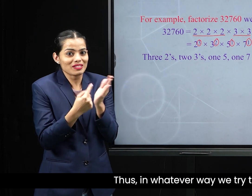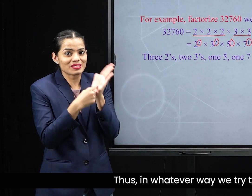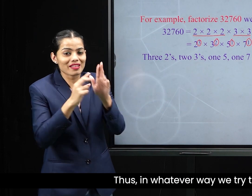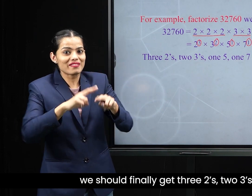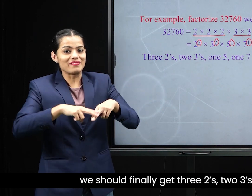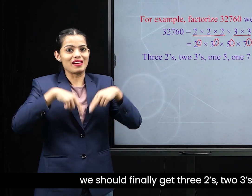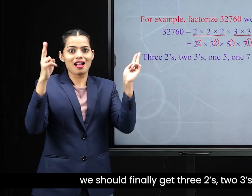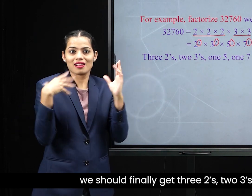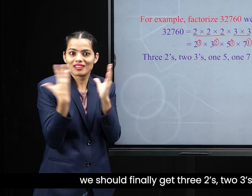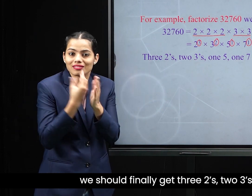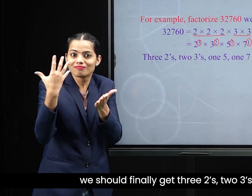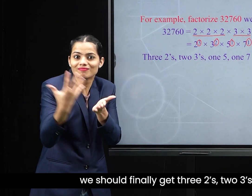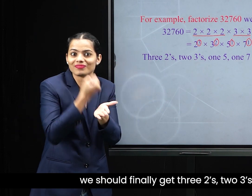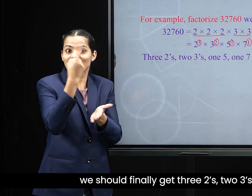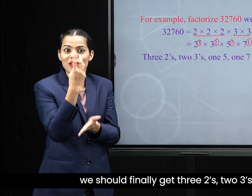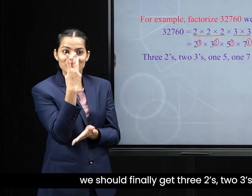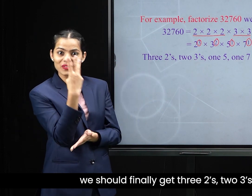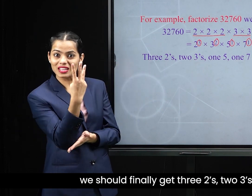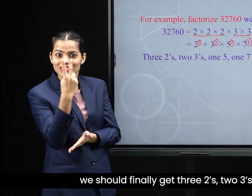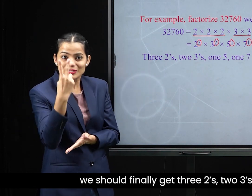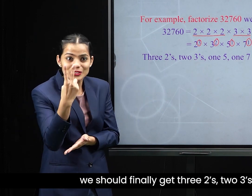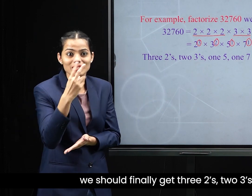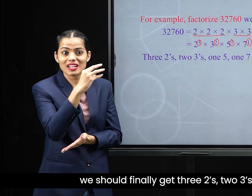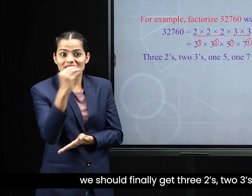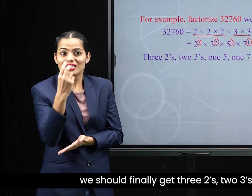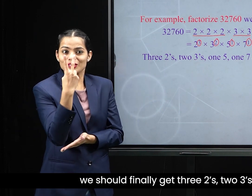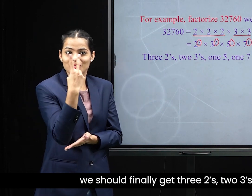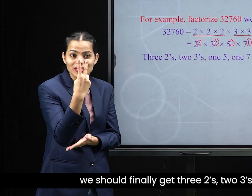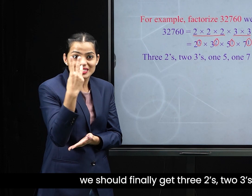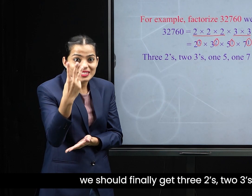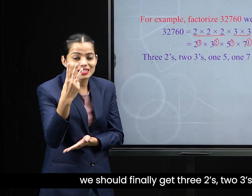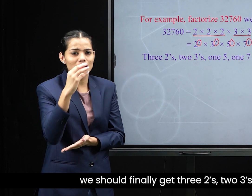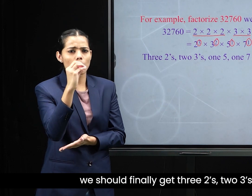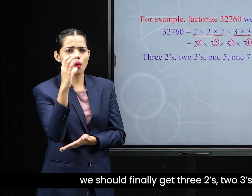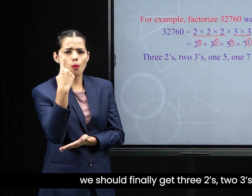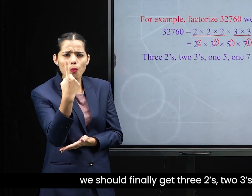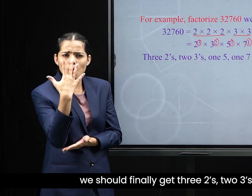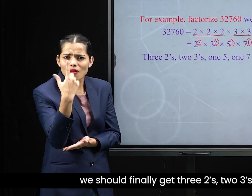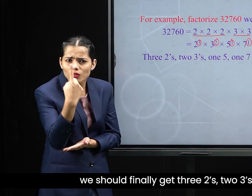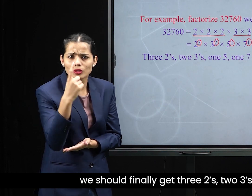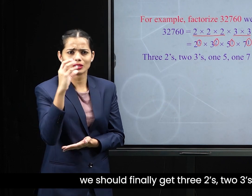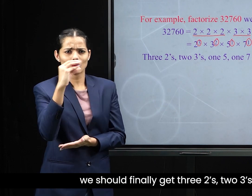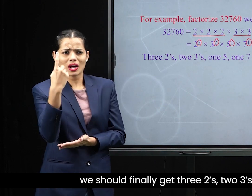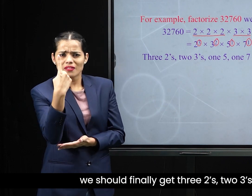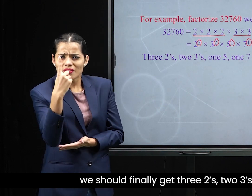32,760, we should finally get 3 2s, 2 3s, 1 5, 1 7 and 1 13.